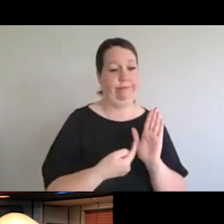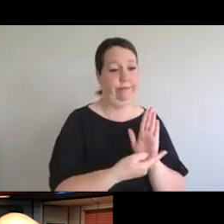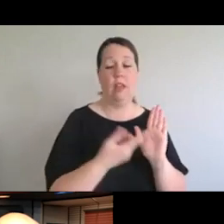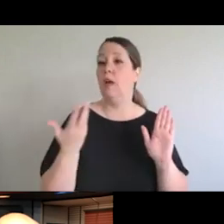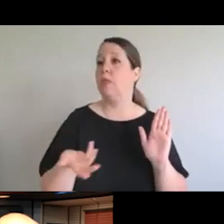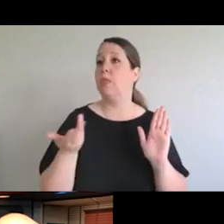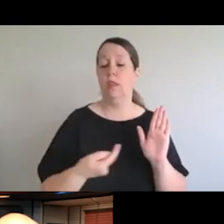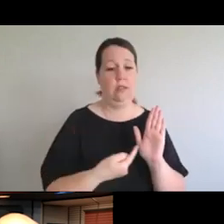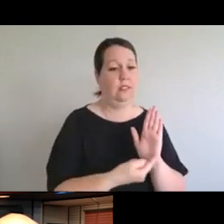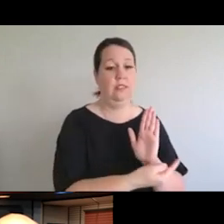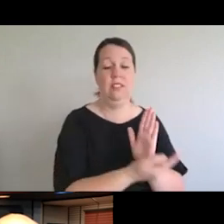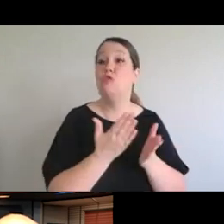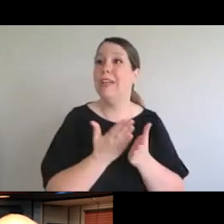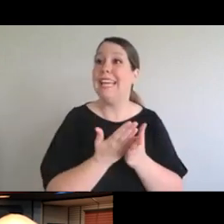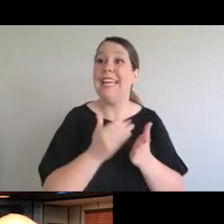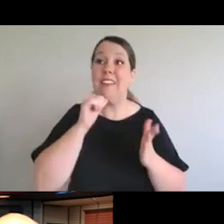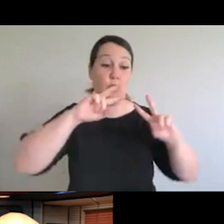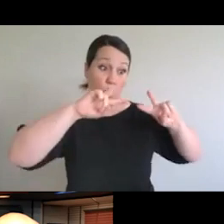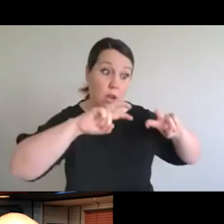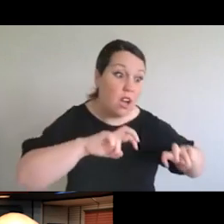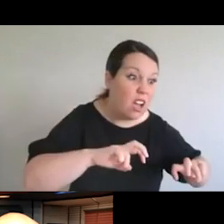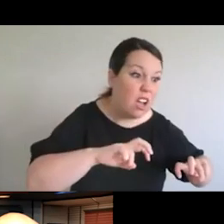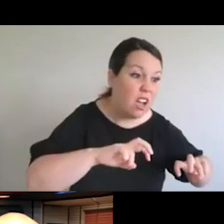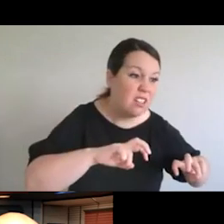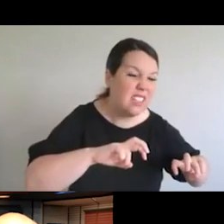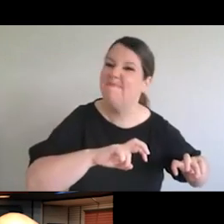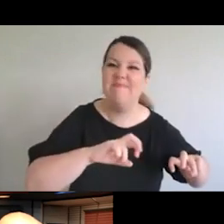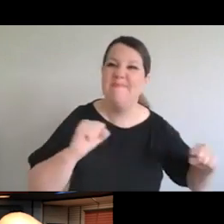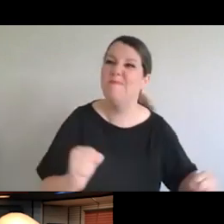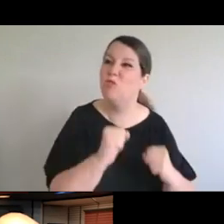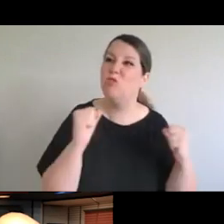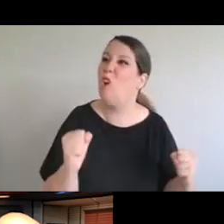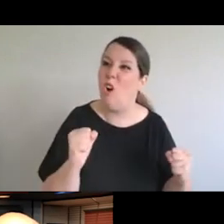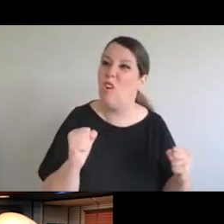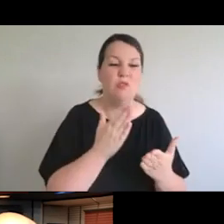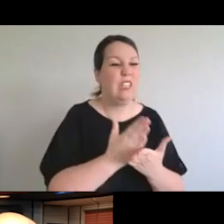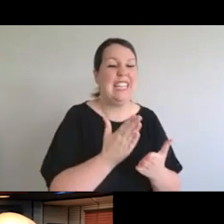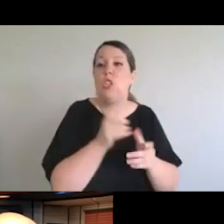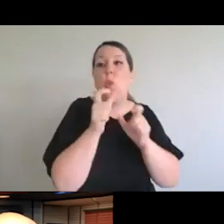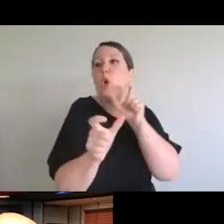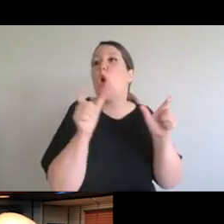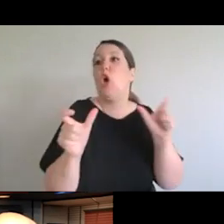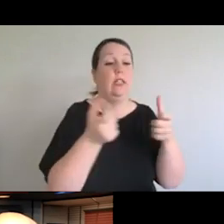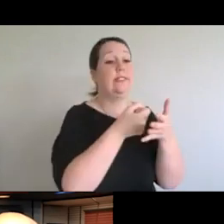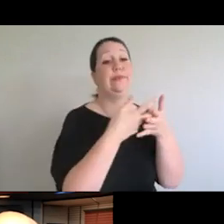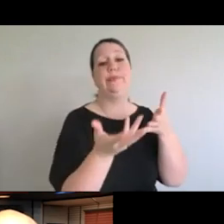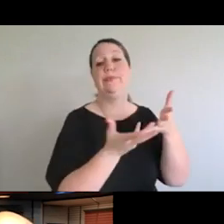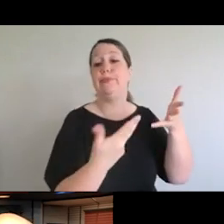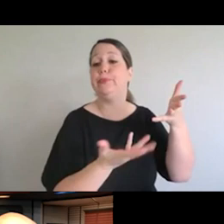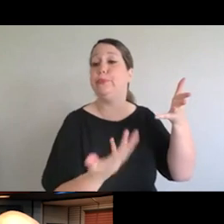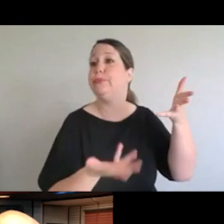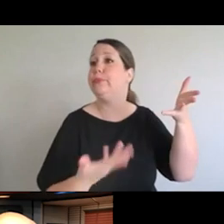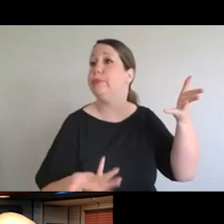over substance. And not only that, But it goes further, because